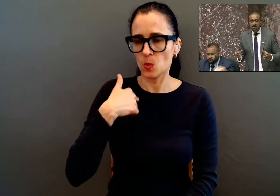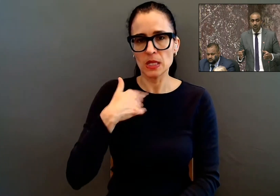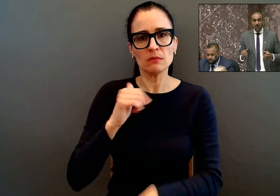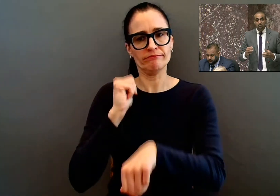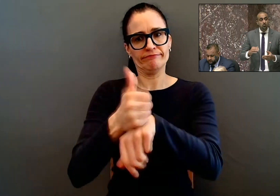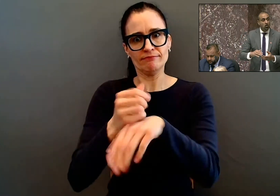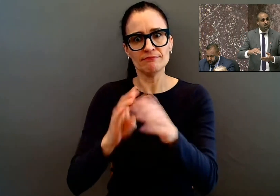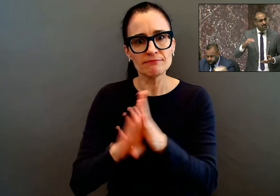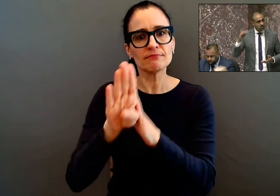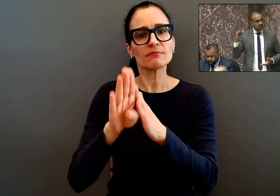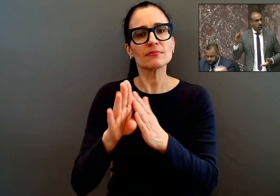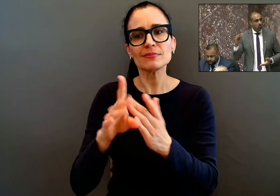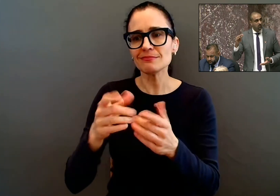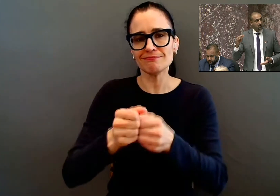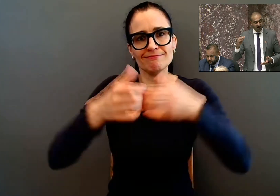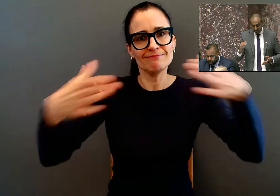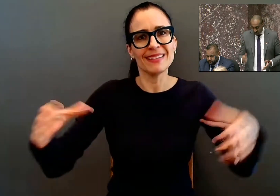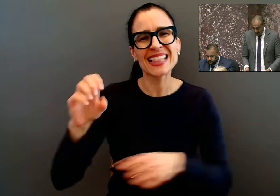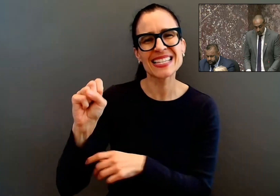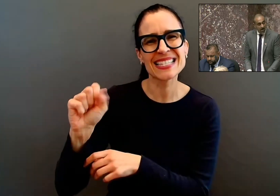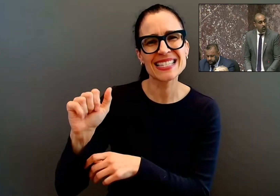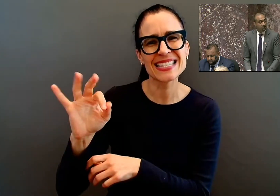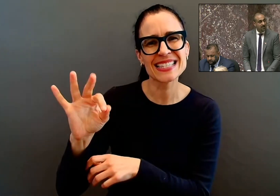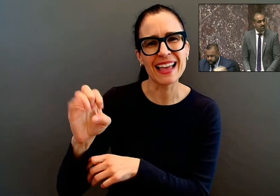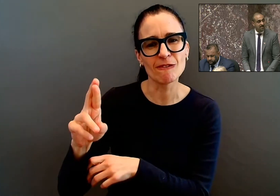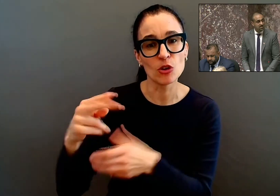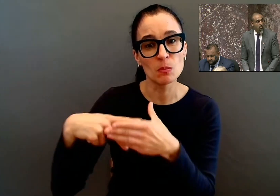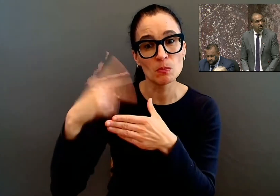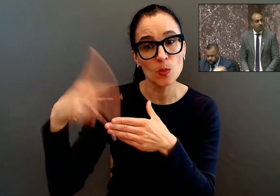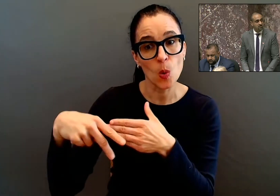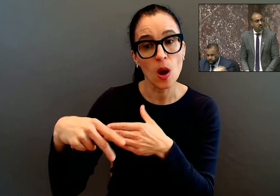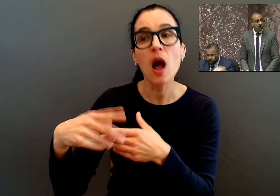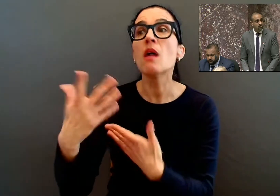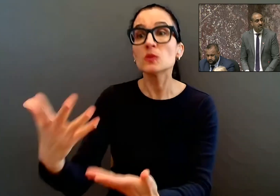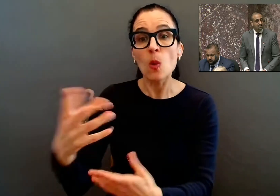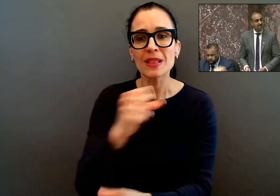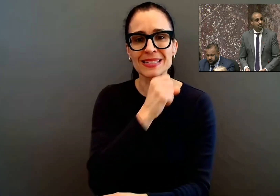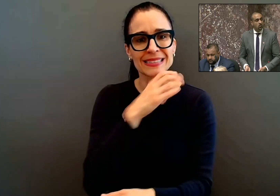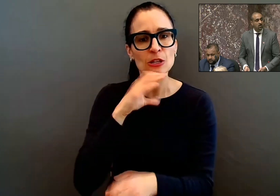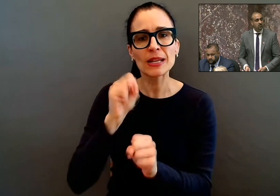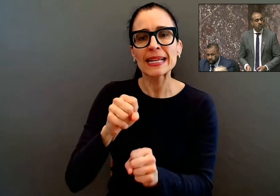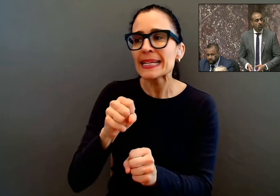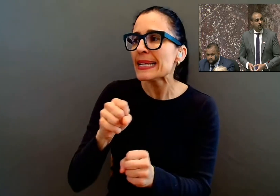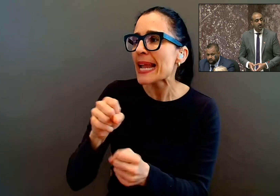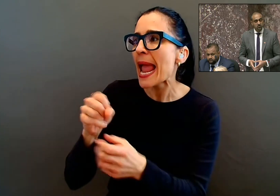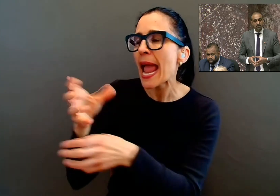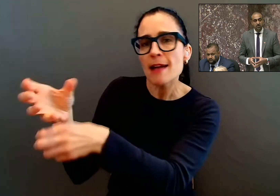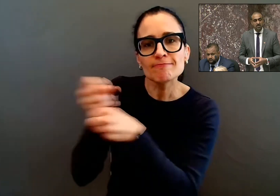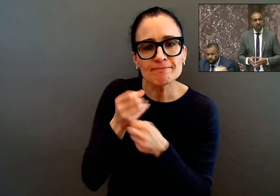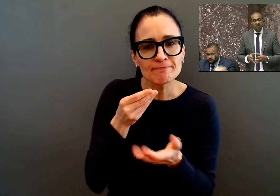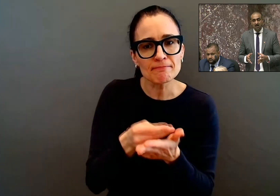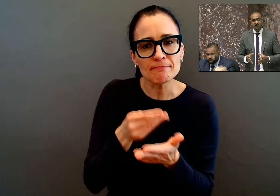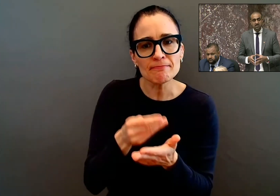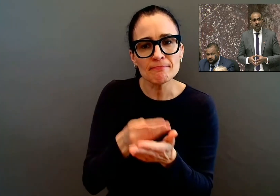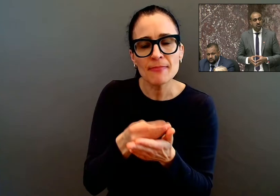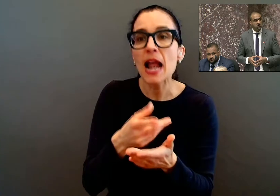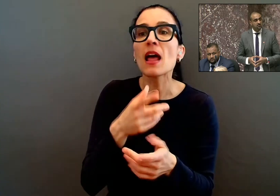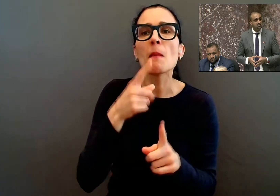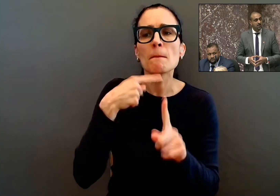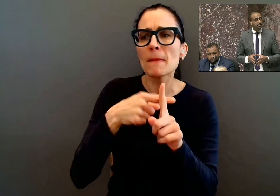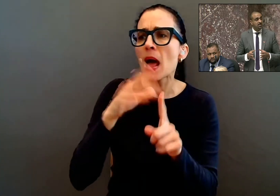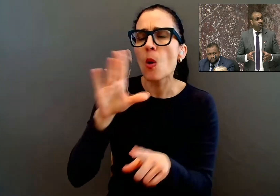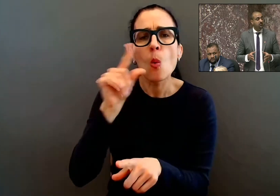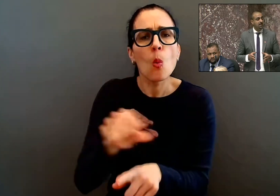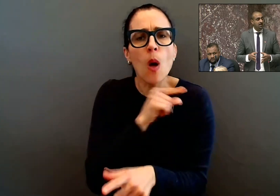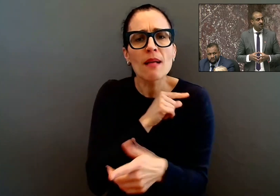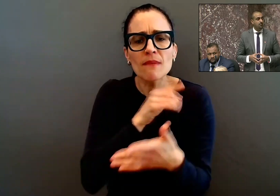money, but more seniors can qualify. That's why we're investing historic amounts of dollars to get more units open, because we believe every senior deserves